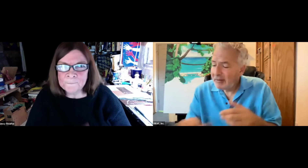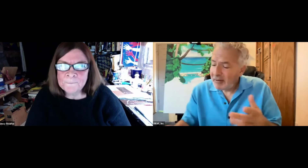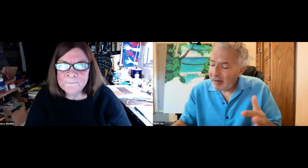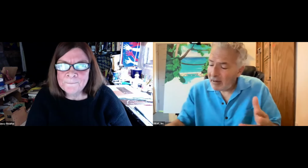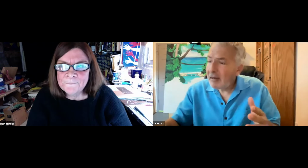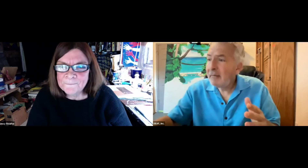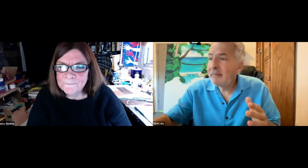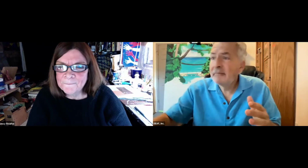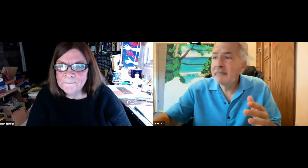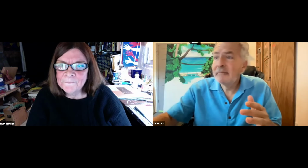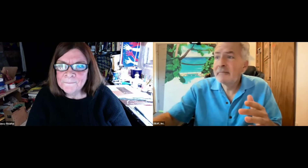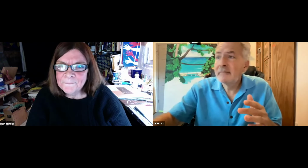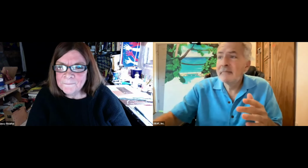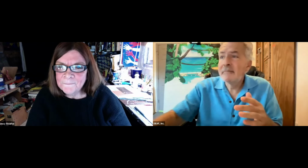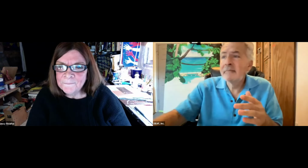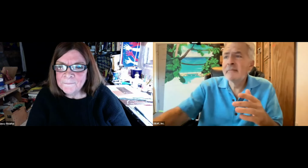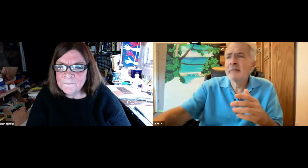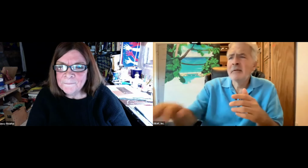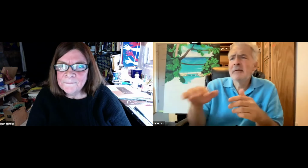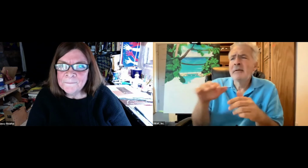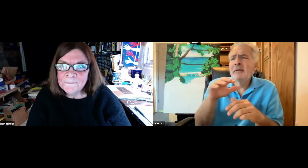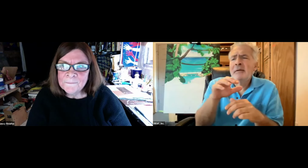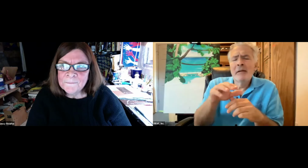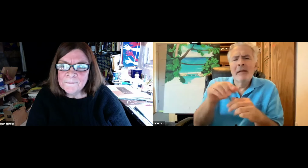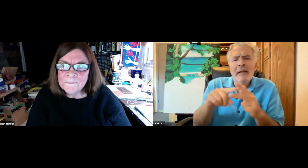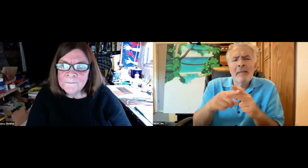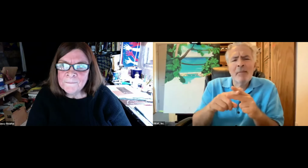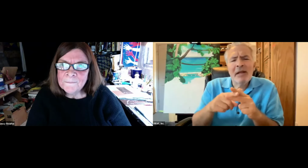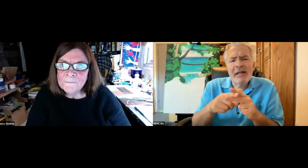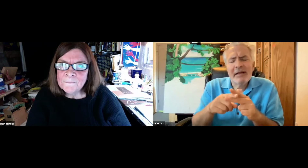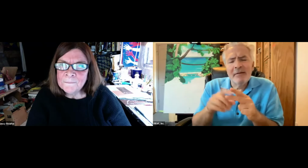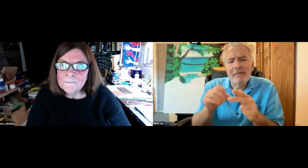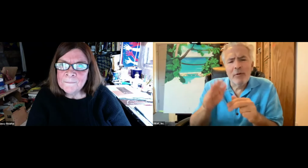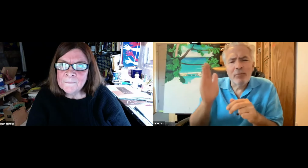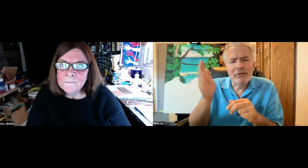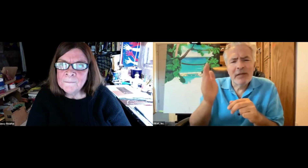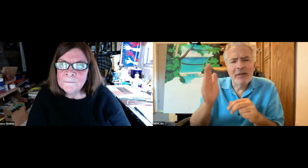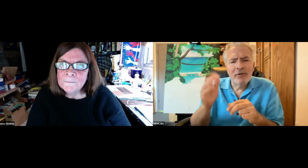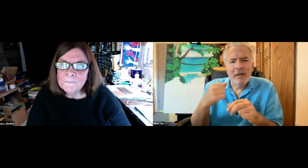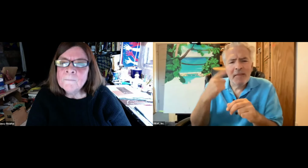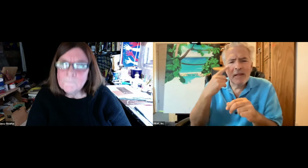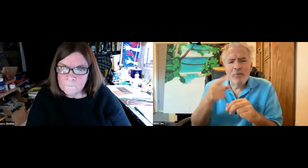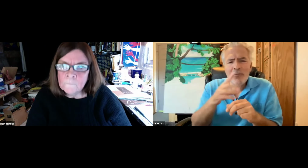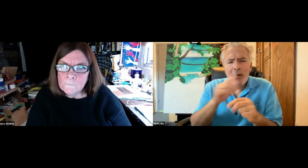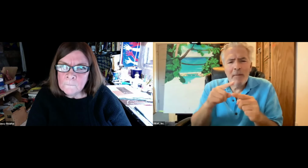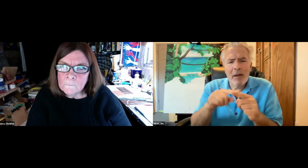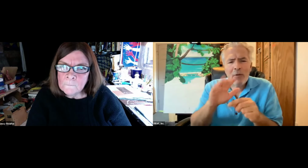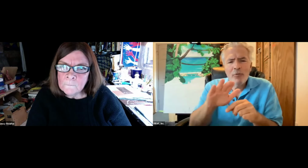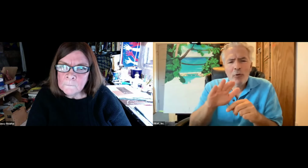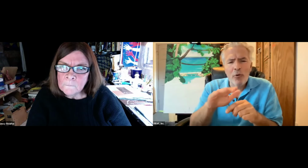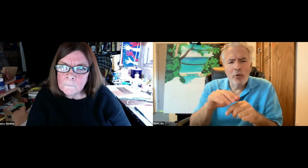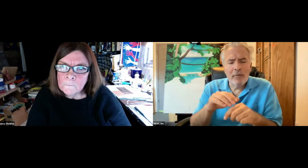and they all have different meanings and represent something. Yes. Oh, great, Nancy. Thanks. And then, in the very beginning of your